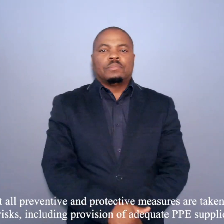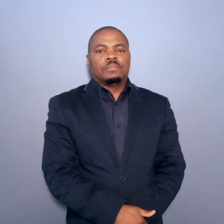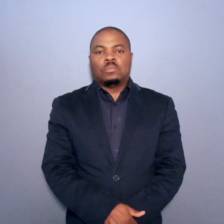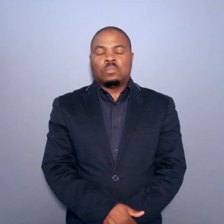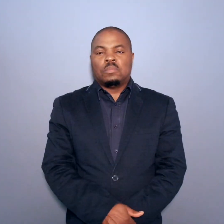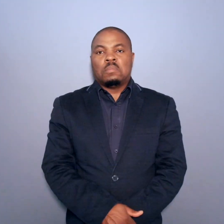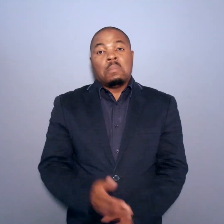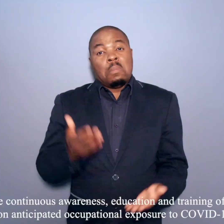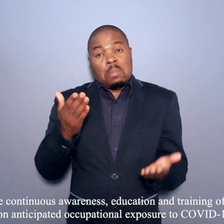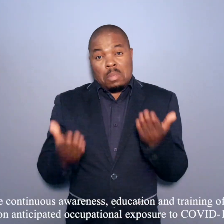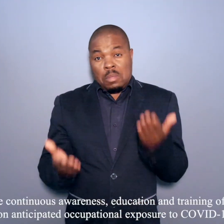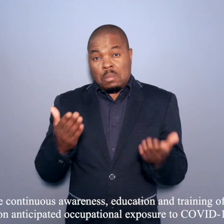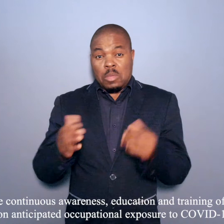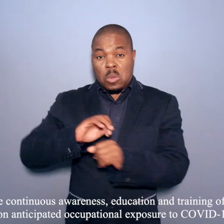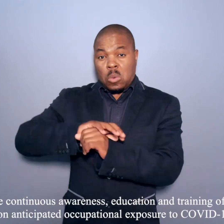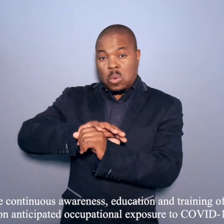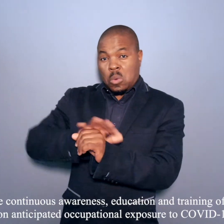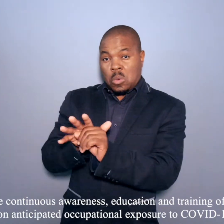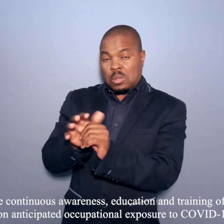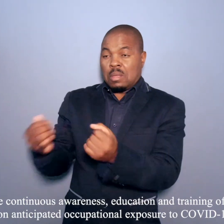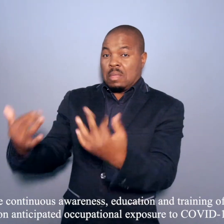adequate PPE supplies.